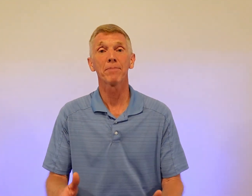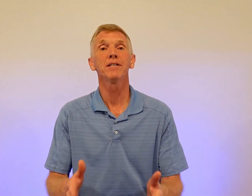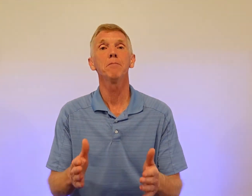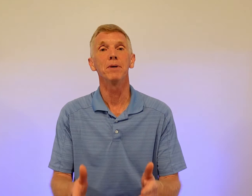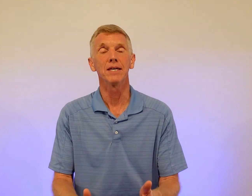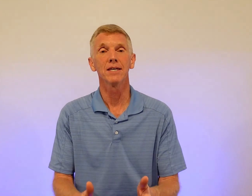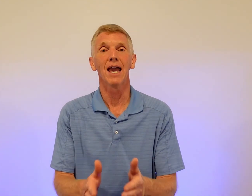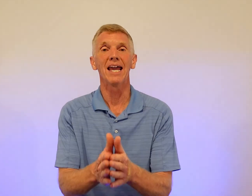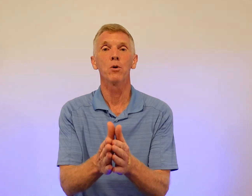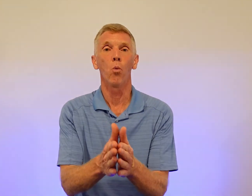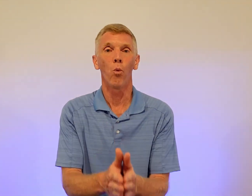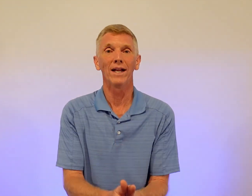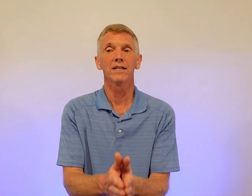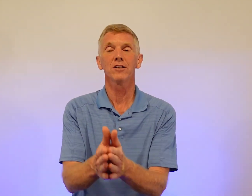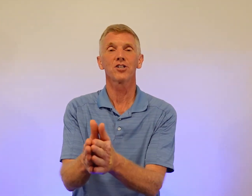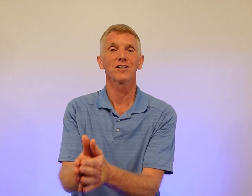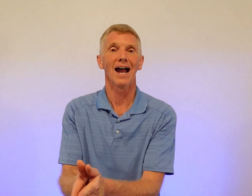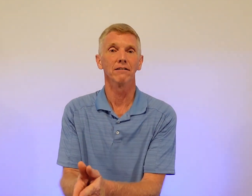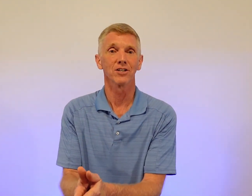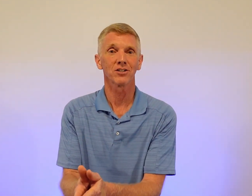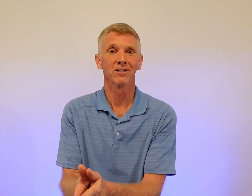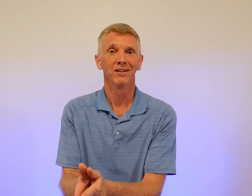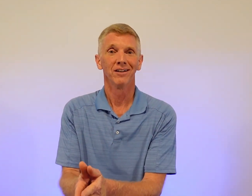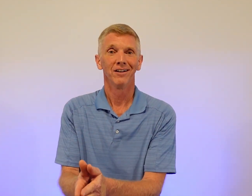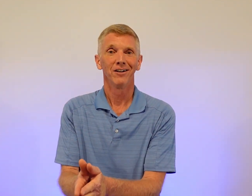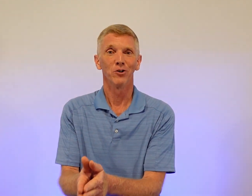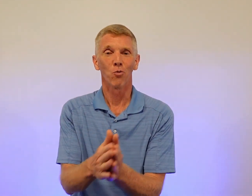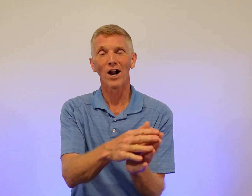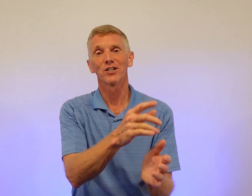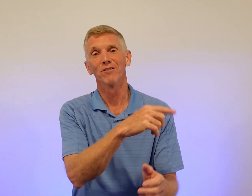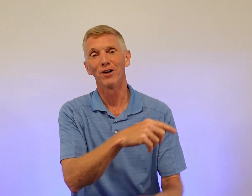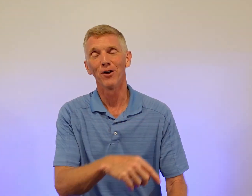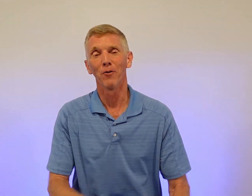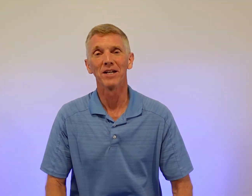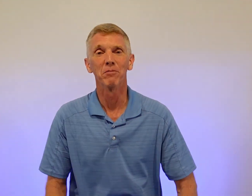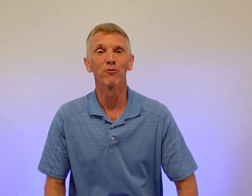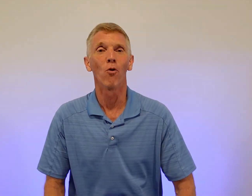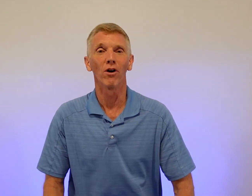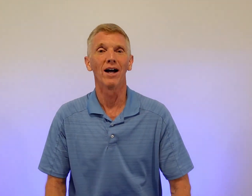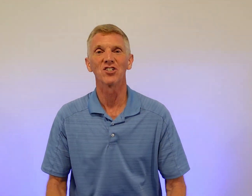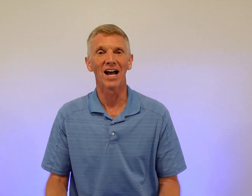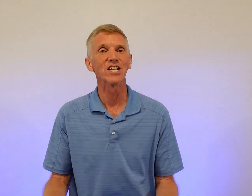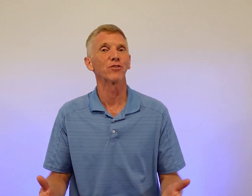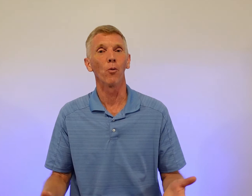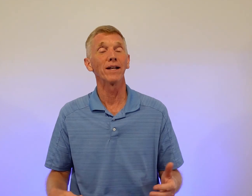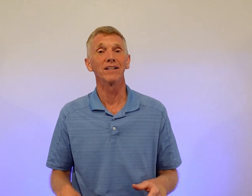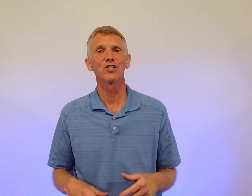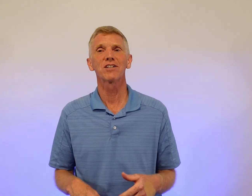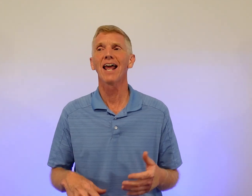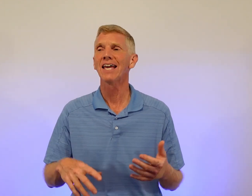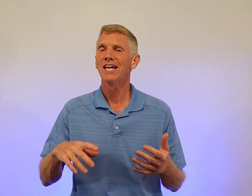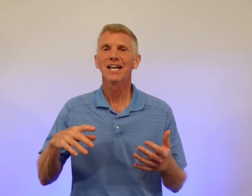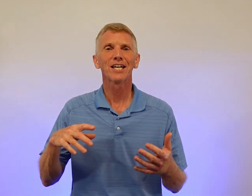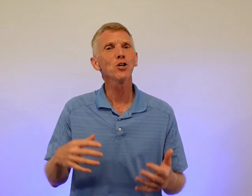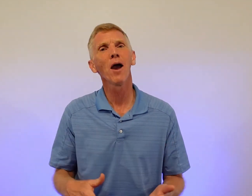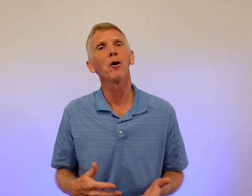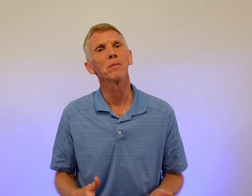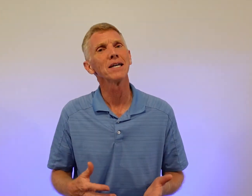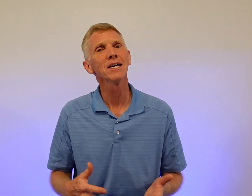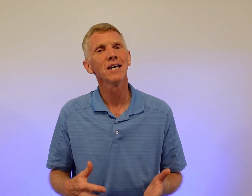to be a wedding stylist who was watching a video that we did before on signs for a wedding. And she said, hey, can you help me